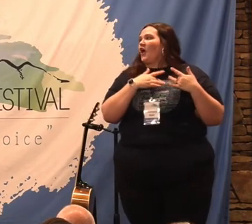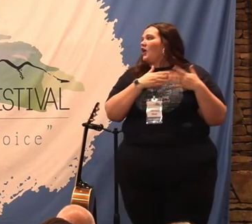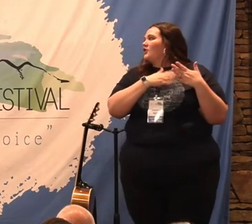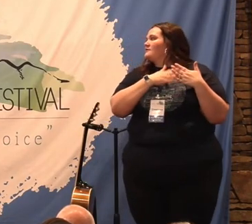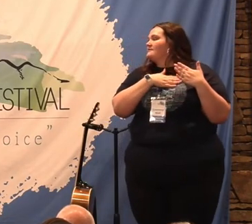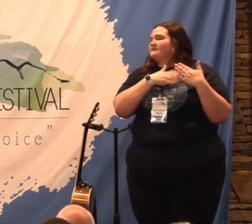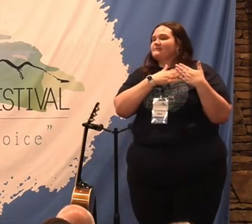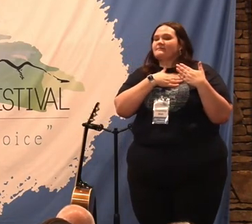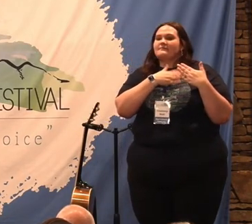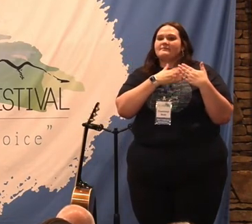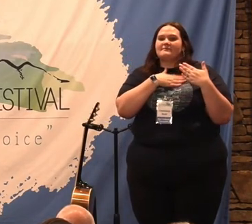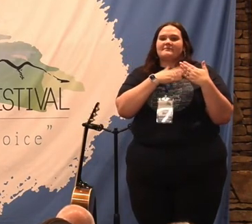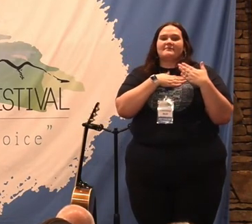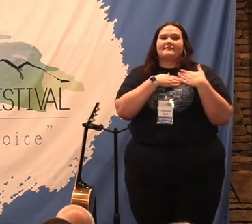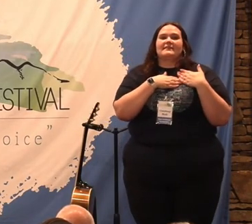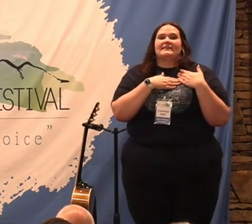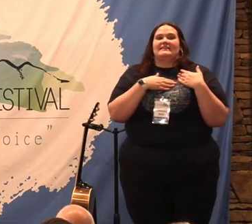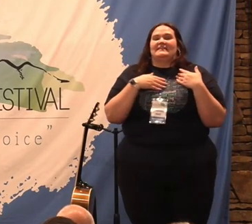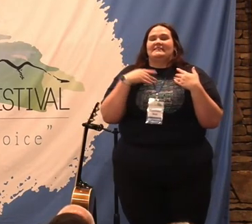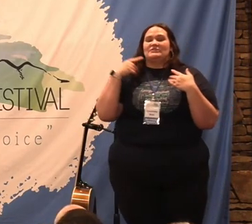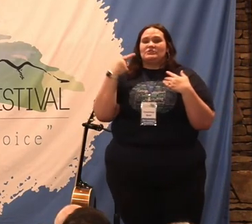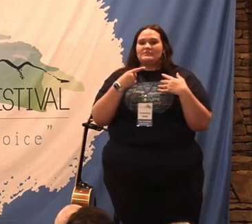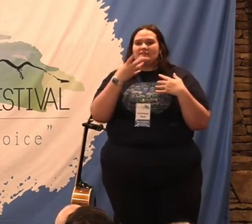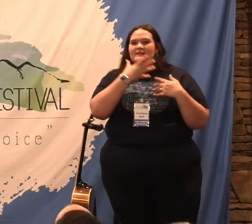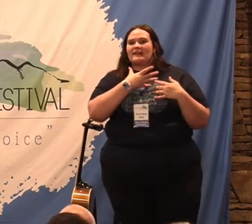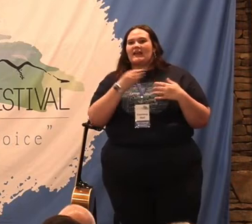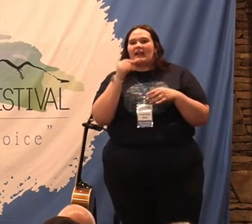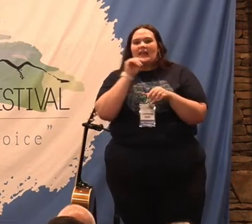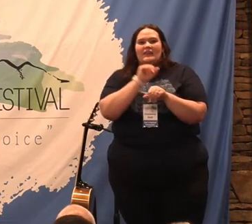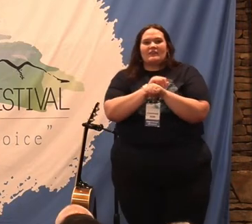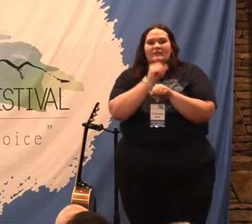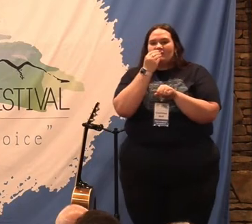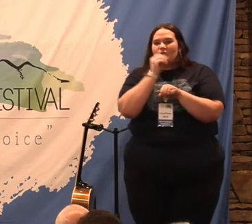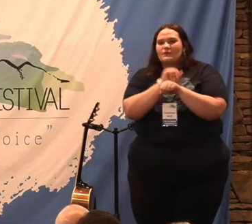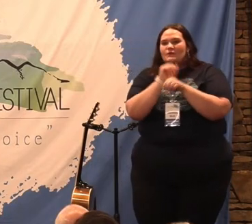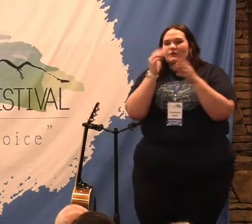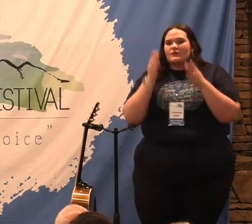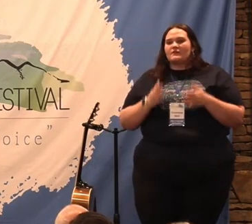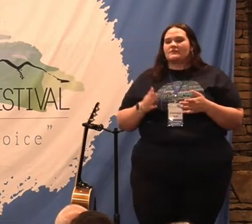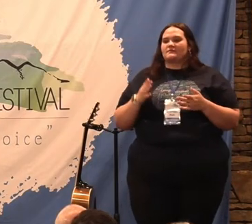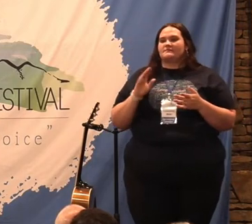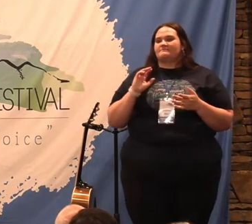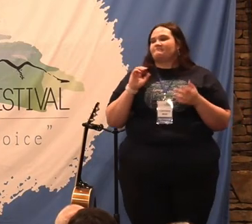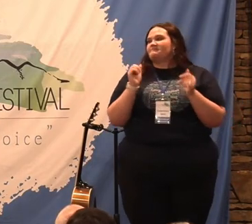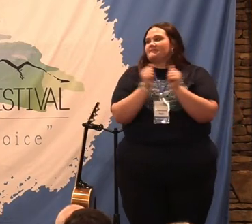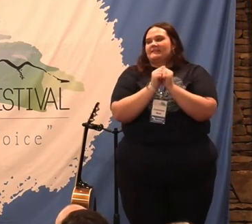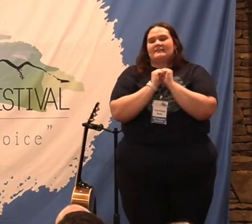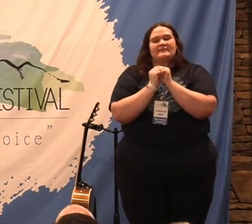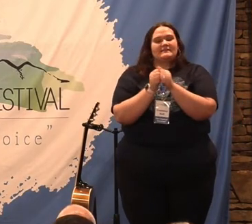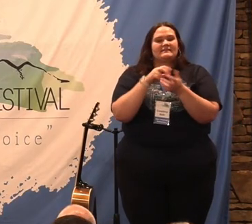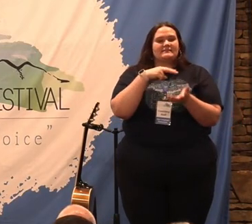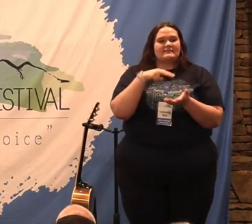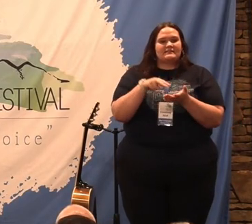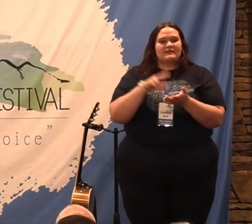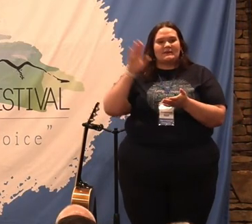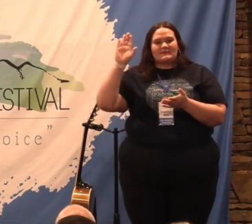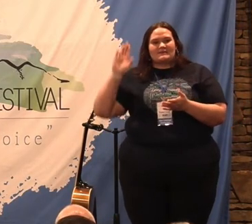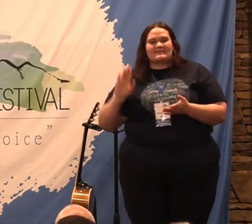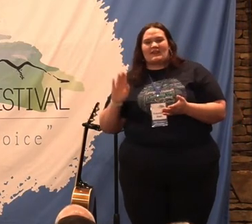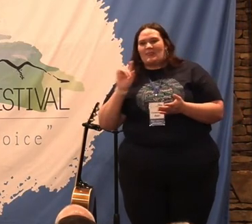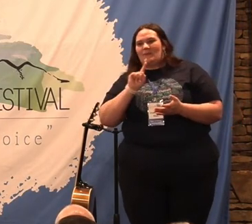heart. She and the caterer were locked in fond embrace right beside the walk-in